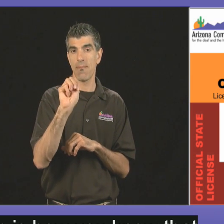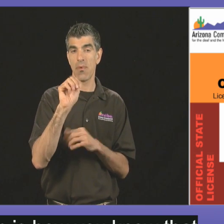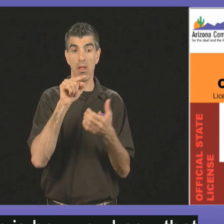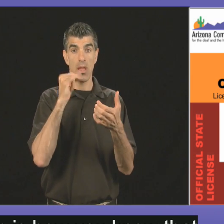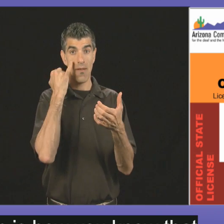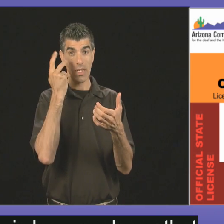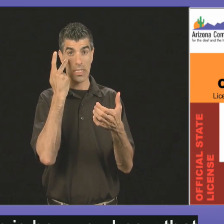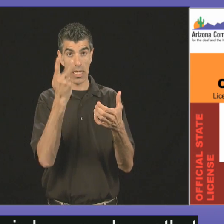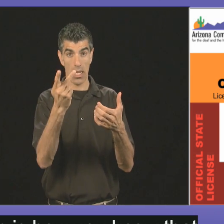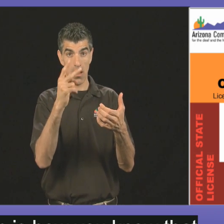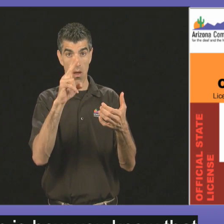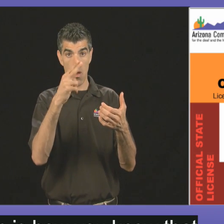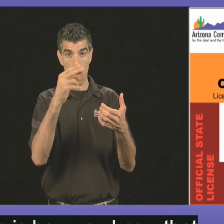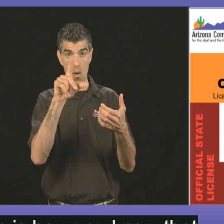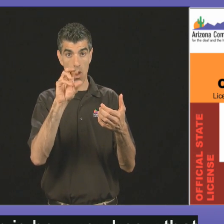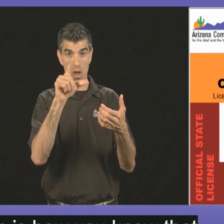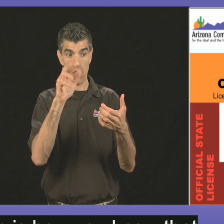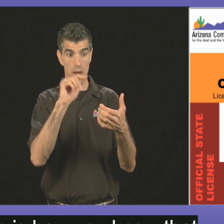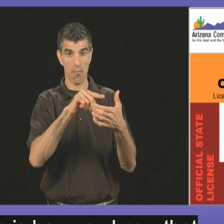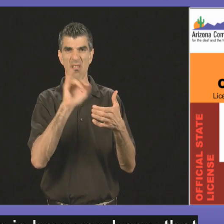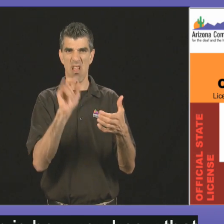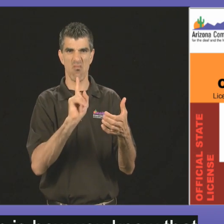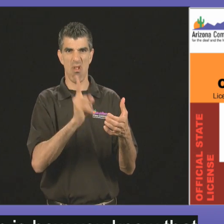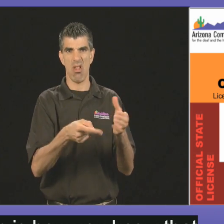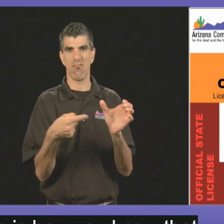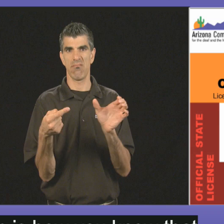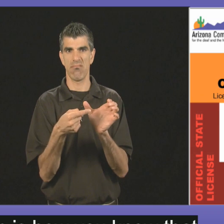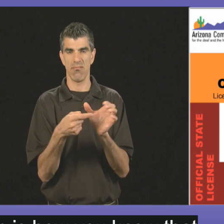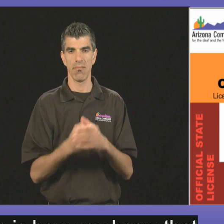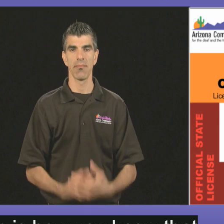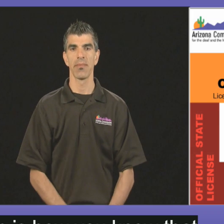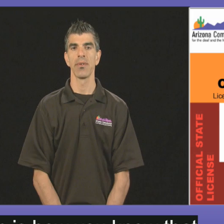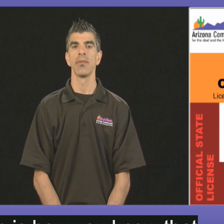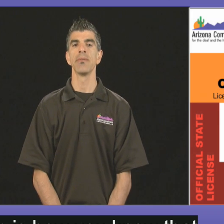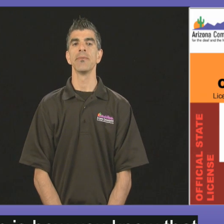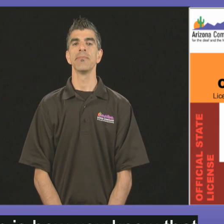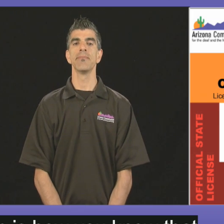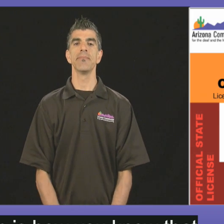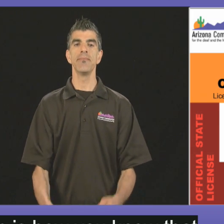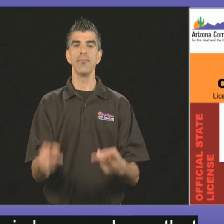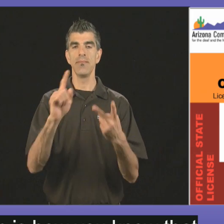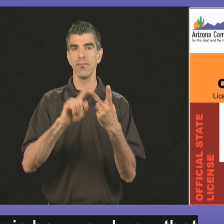The hologram is how you know that it is a valid interpreting license.